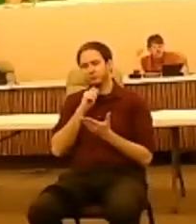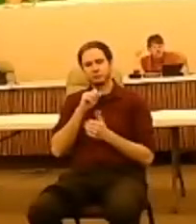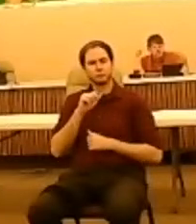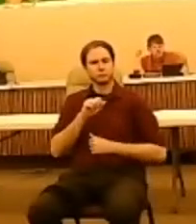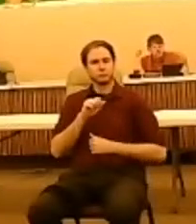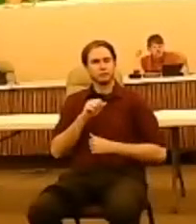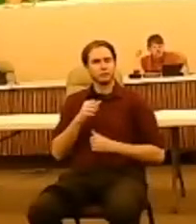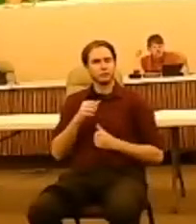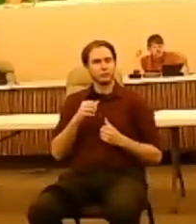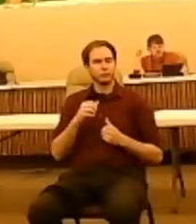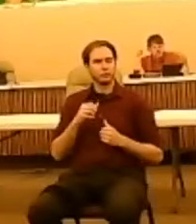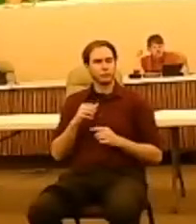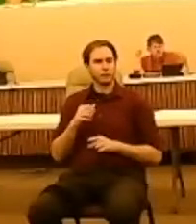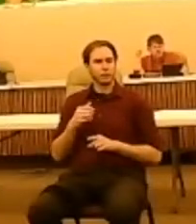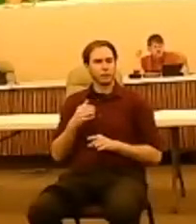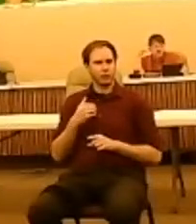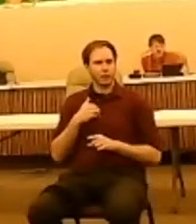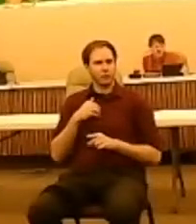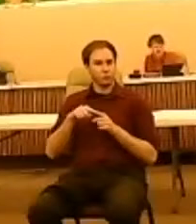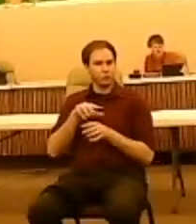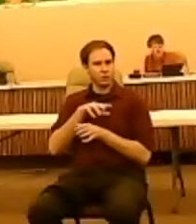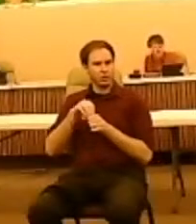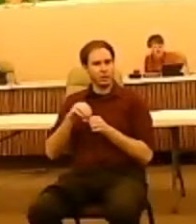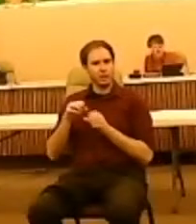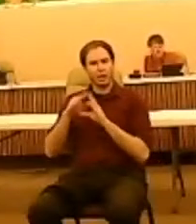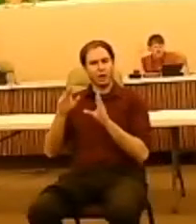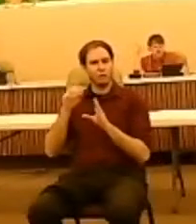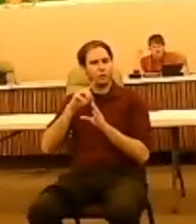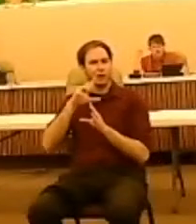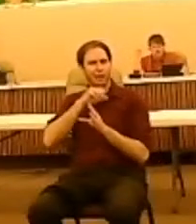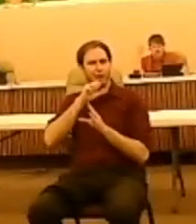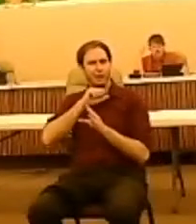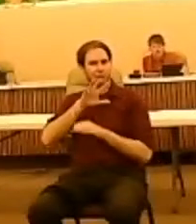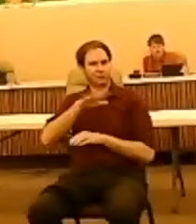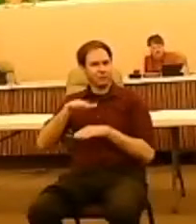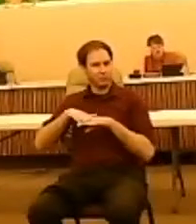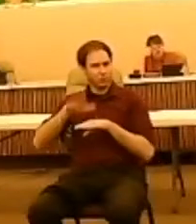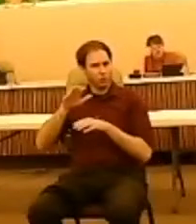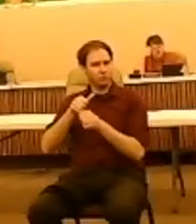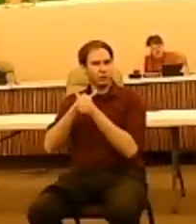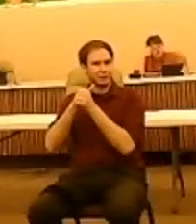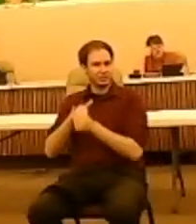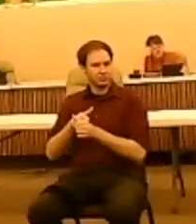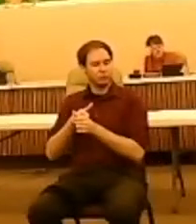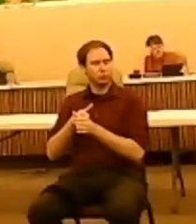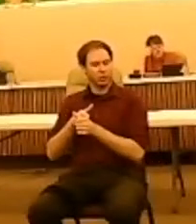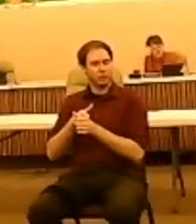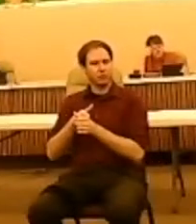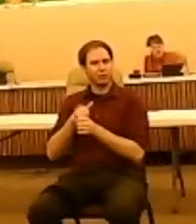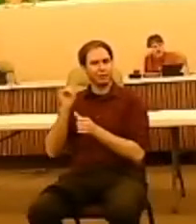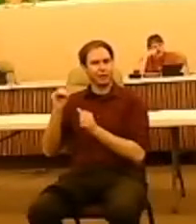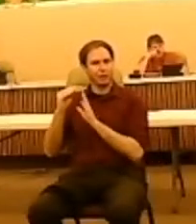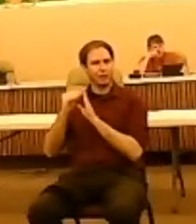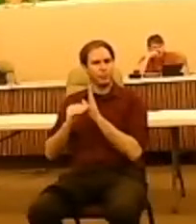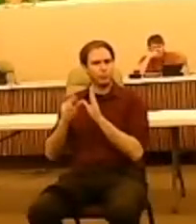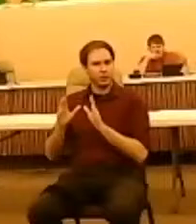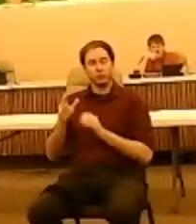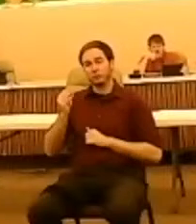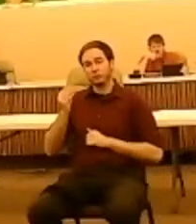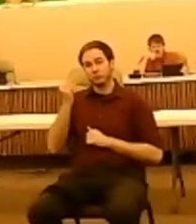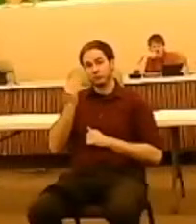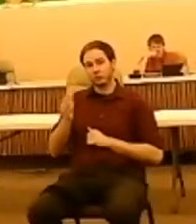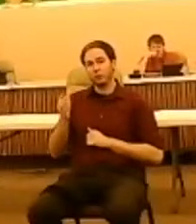that it was meant to include housing for persons 55 and older, consistent with the applicant. I will note